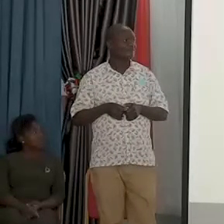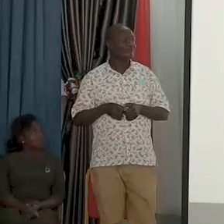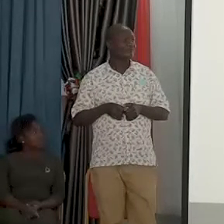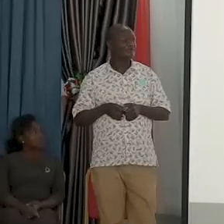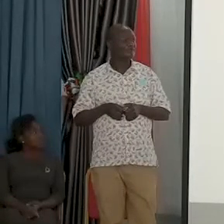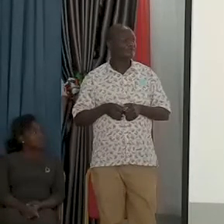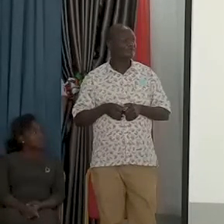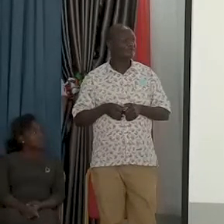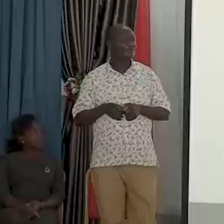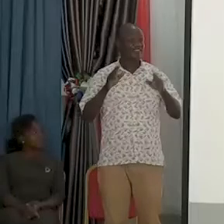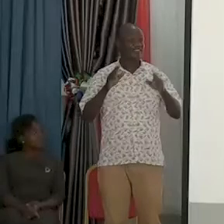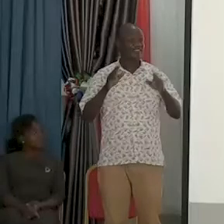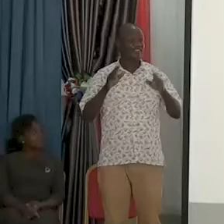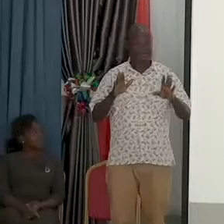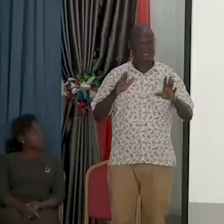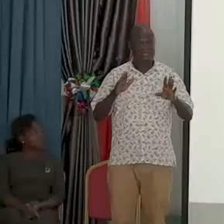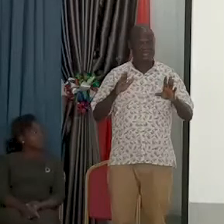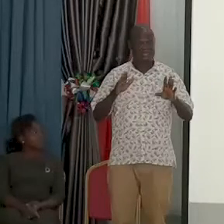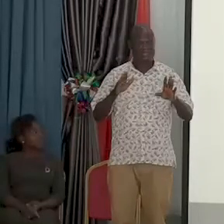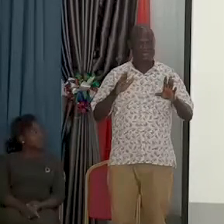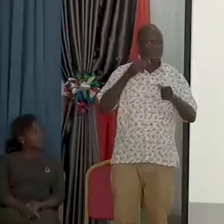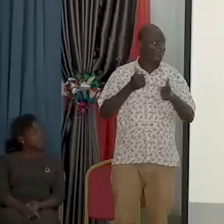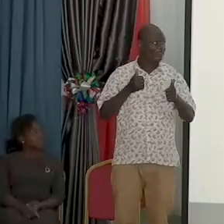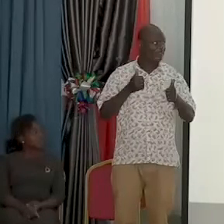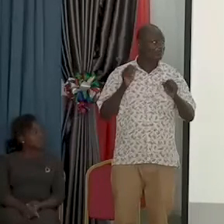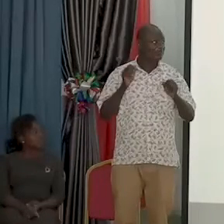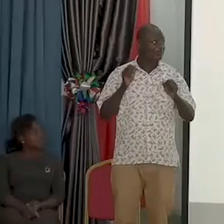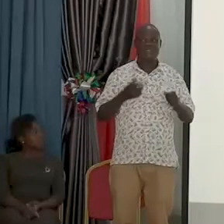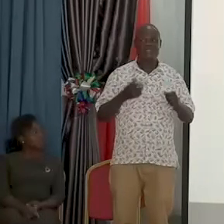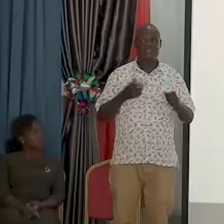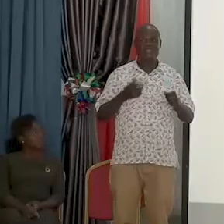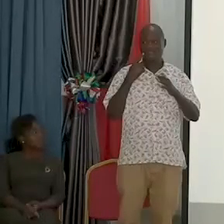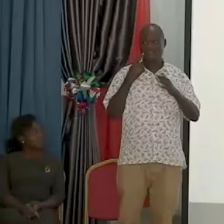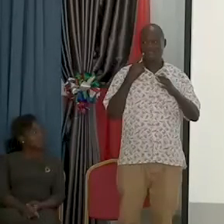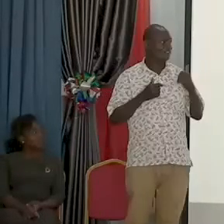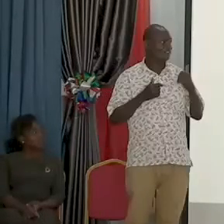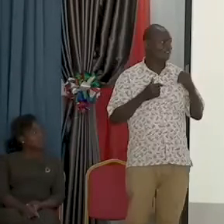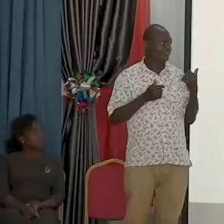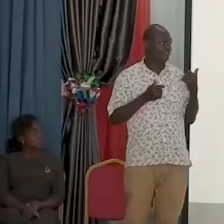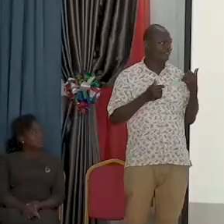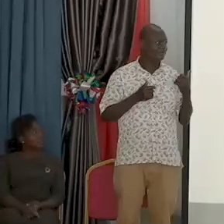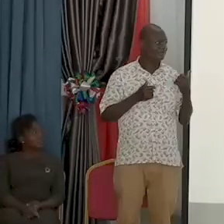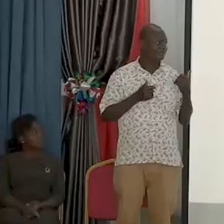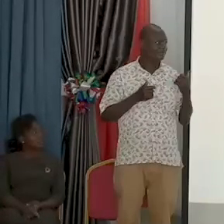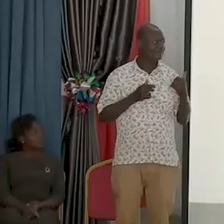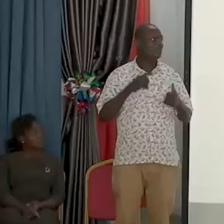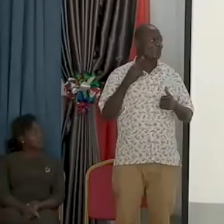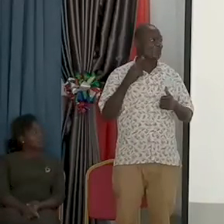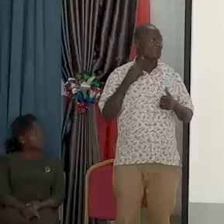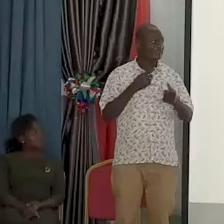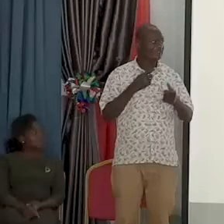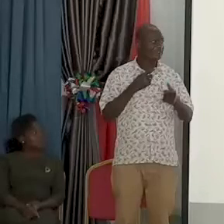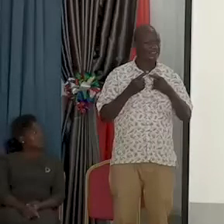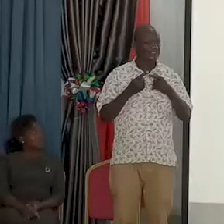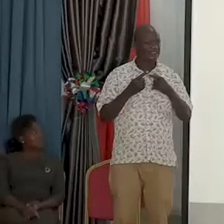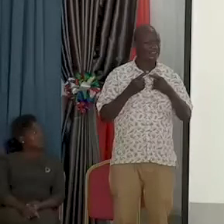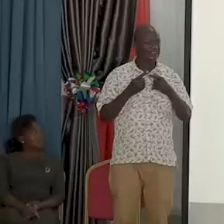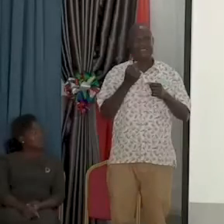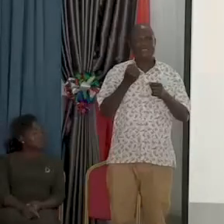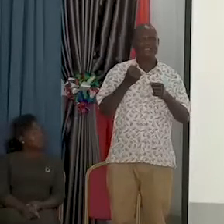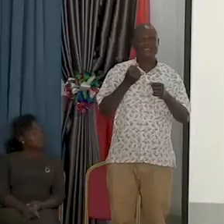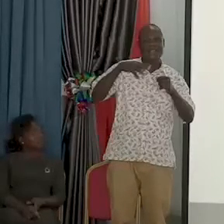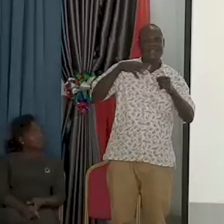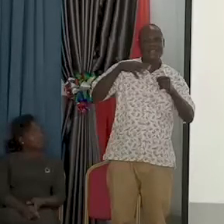Because remember, the stairwell, you can't see the end of it. When I first started working at the Little Lighthouse,